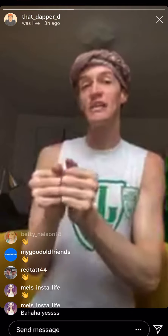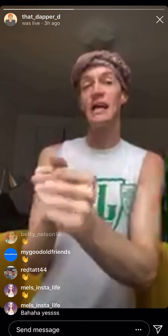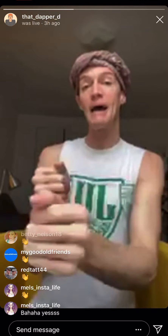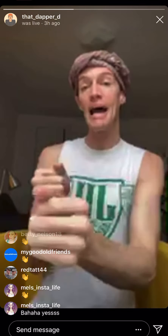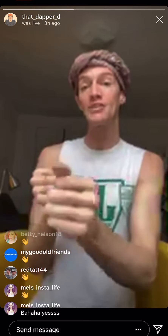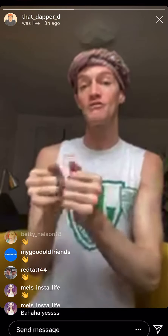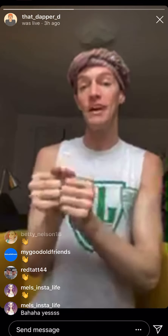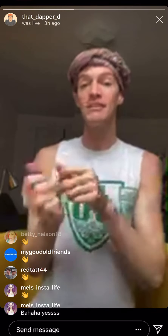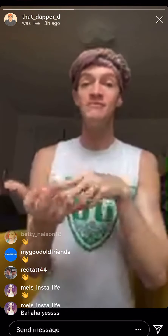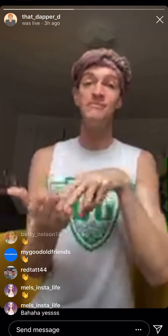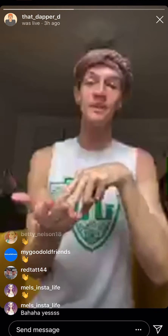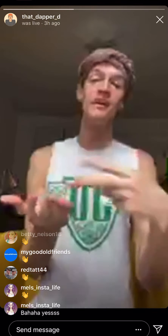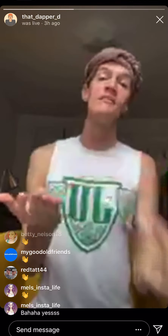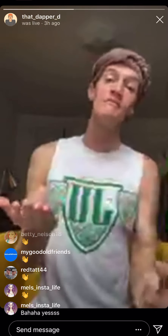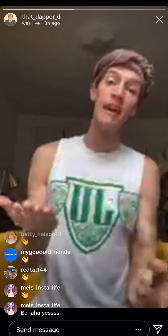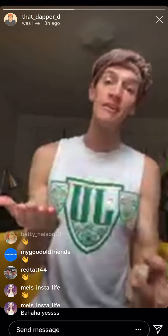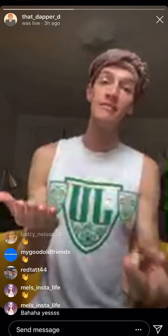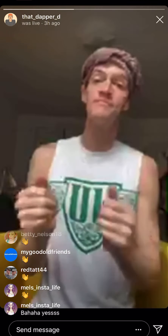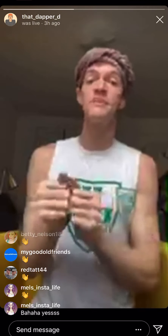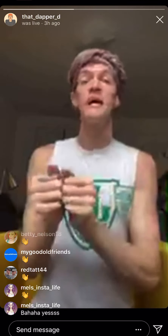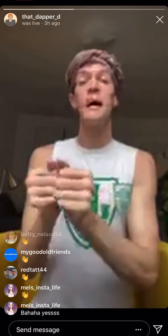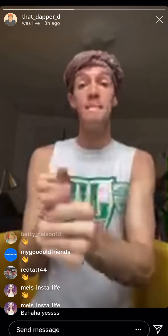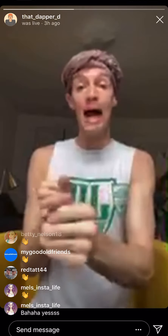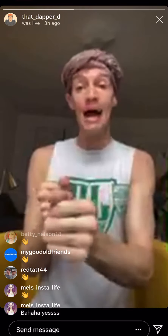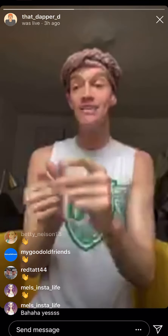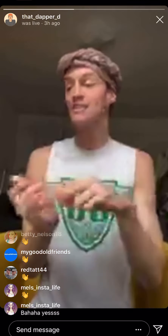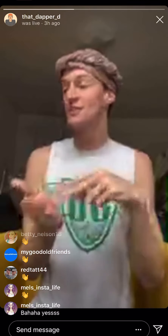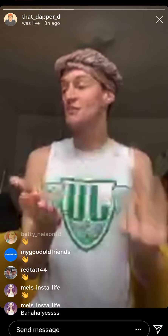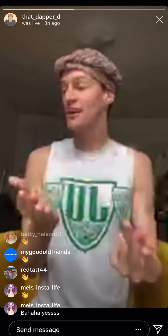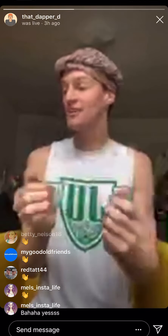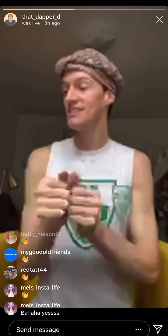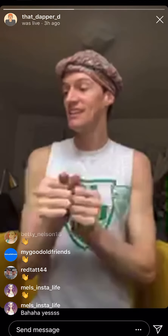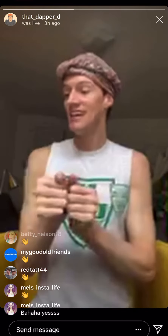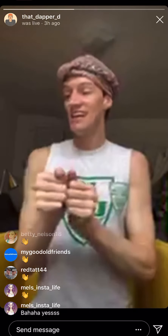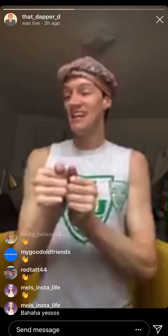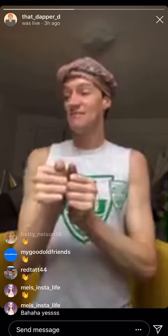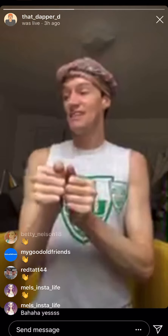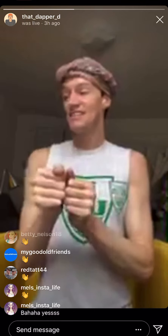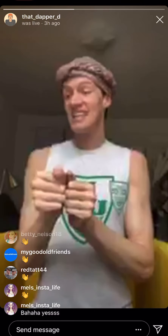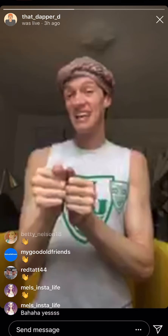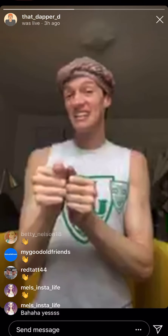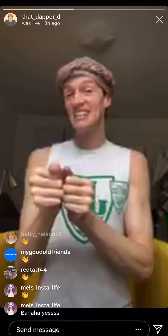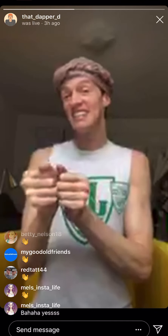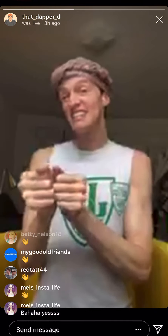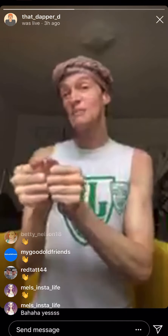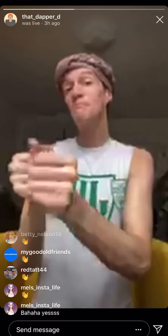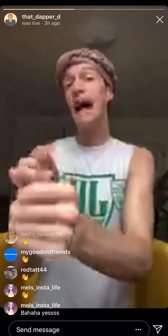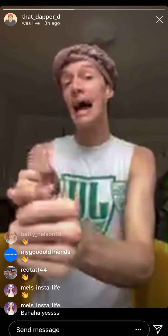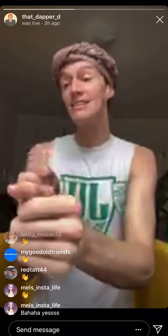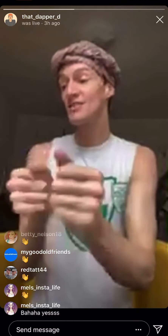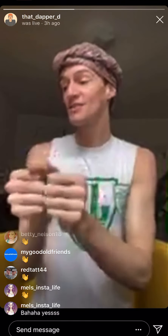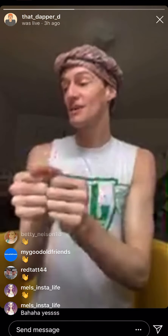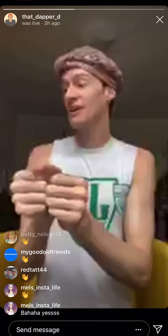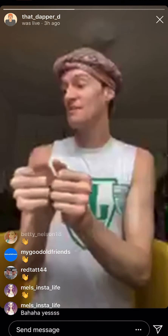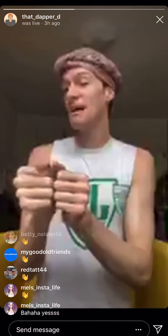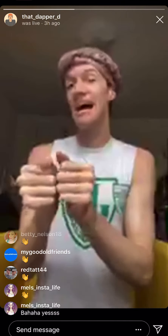pass or fail fail pass or fail this is like distance pass um ahead